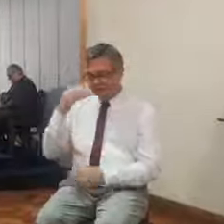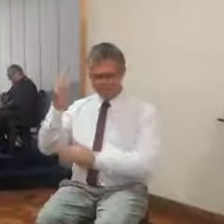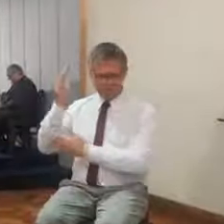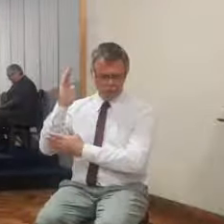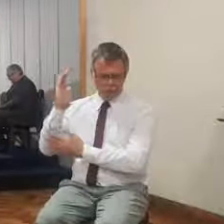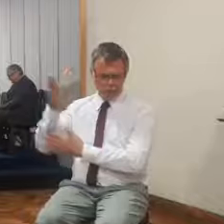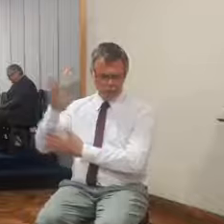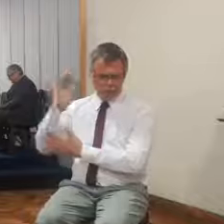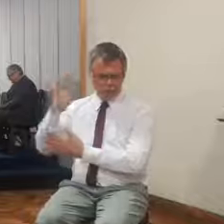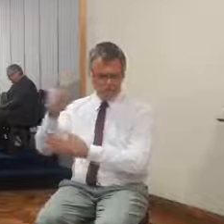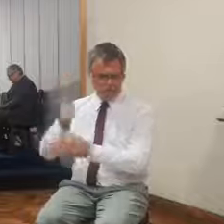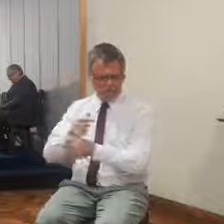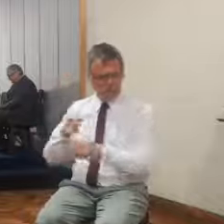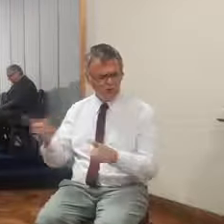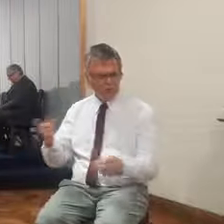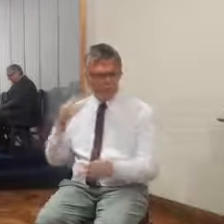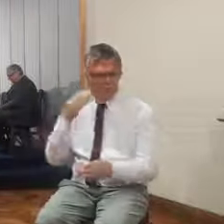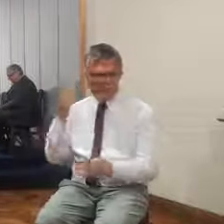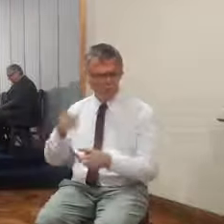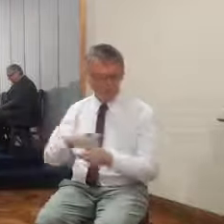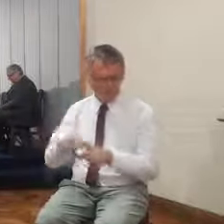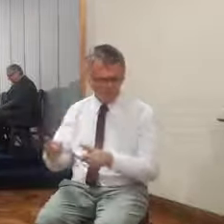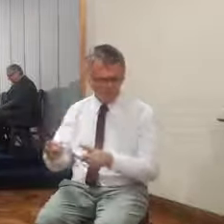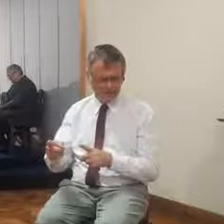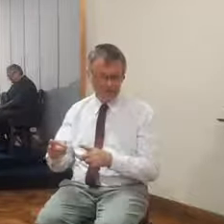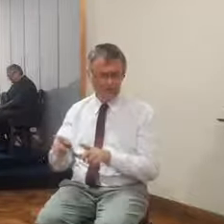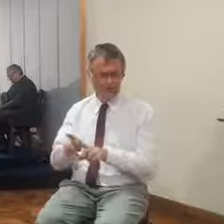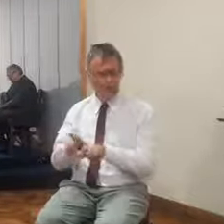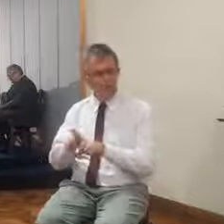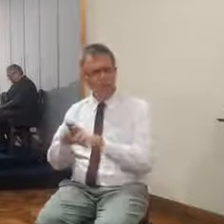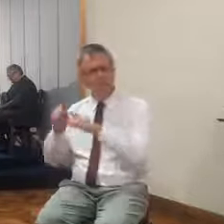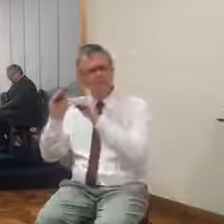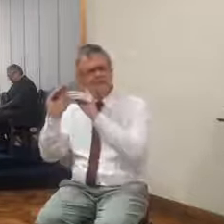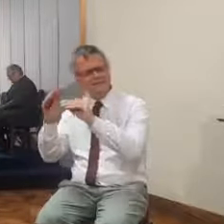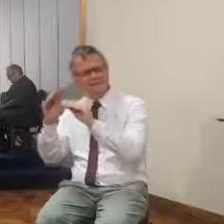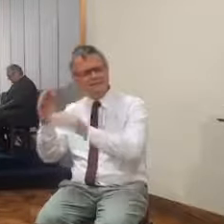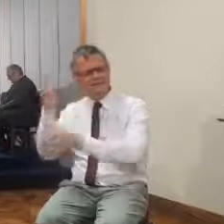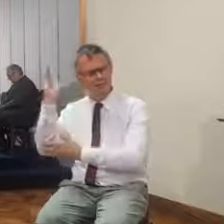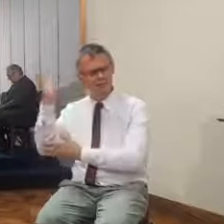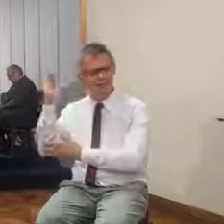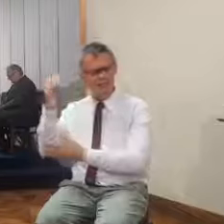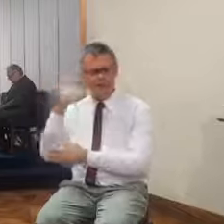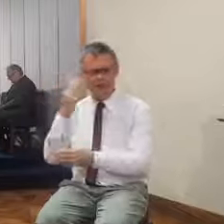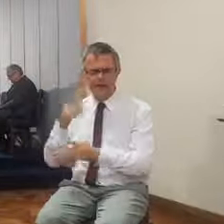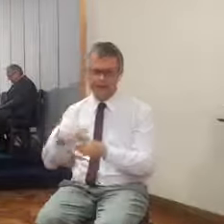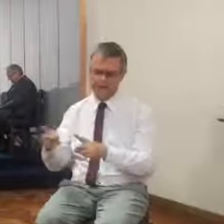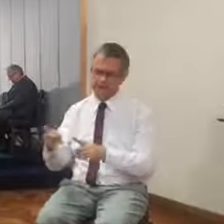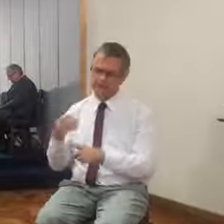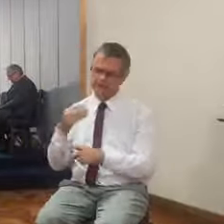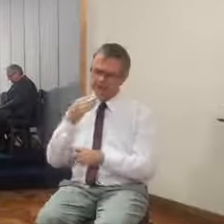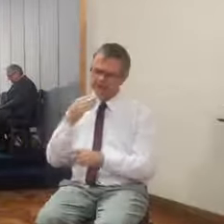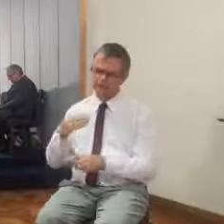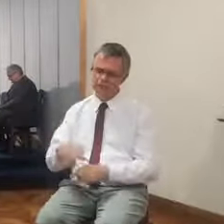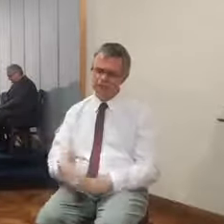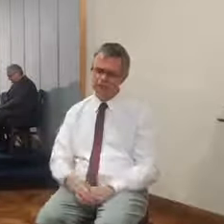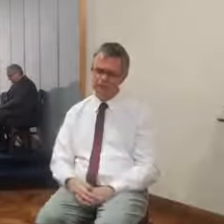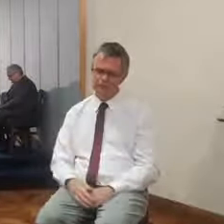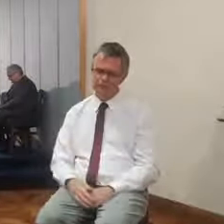of the gospel in this place, the regular teaching, instructive ministry which we receive, Lord our